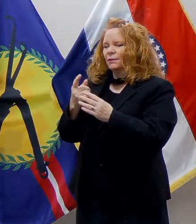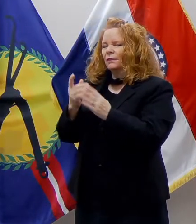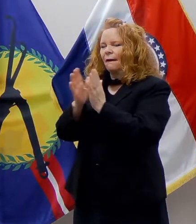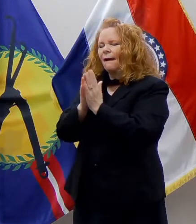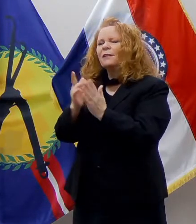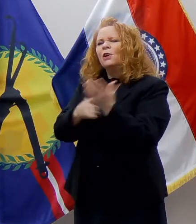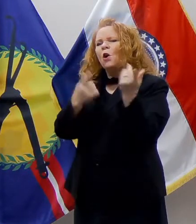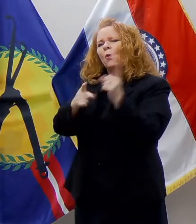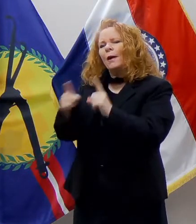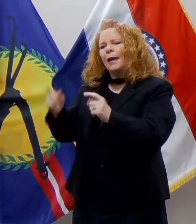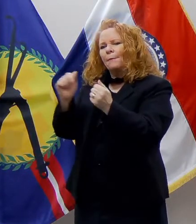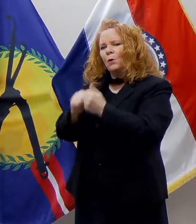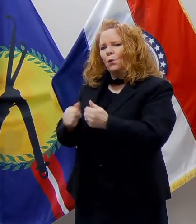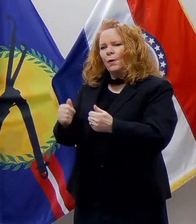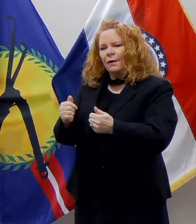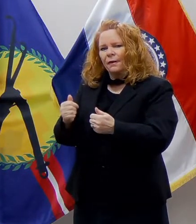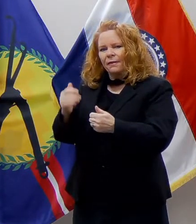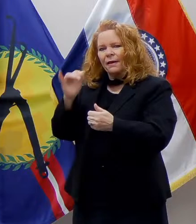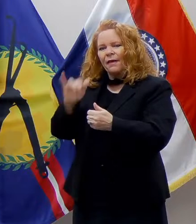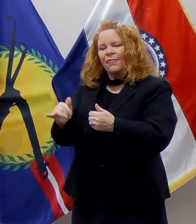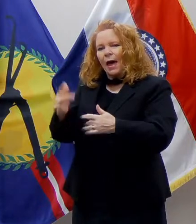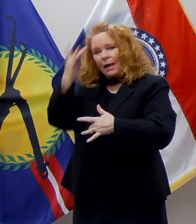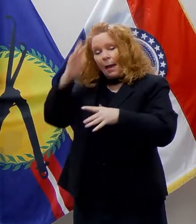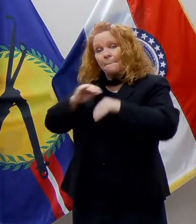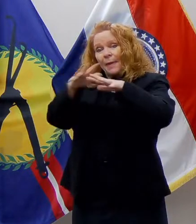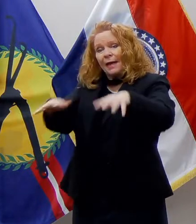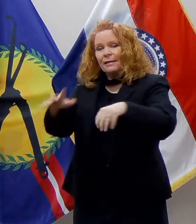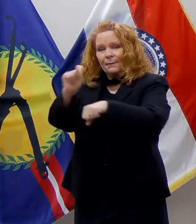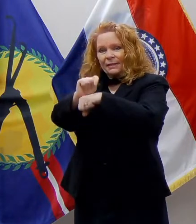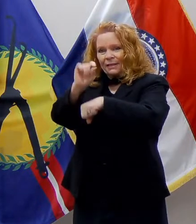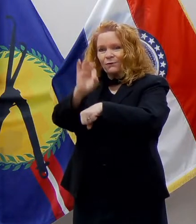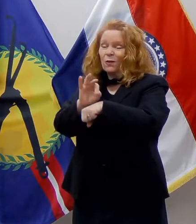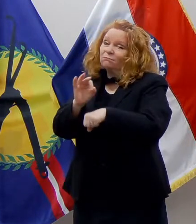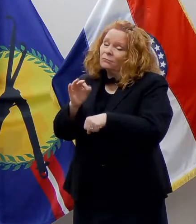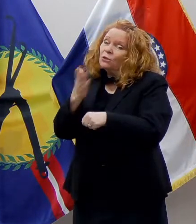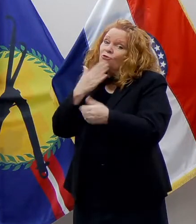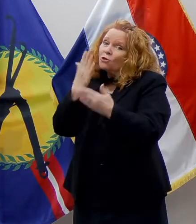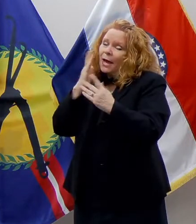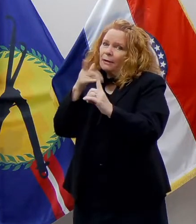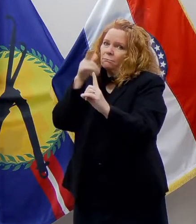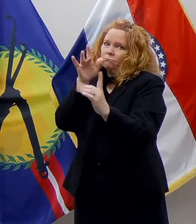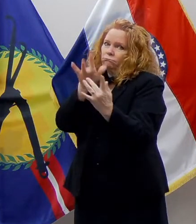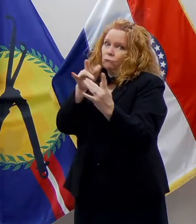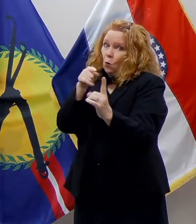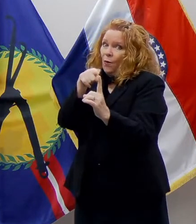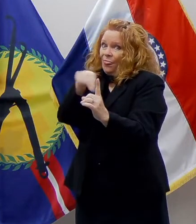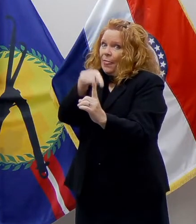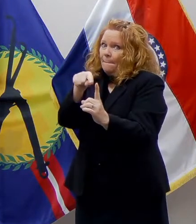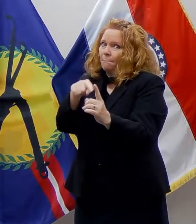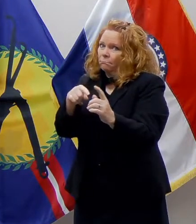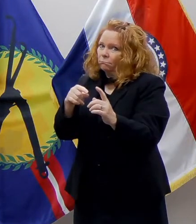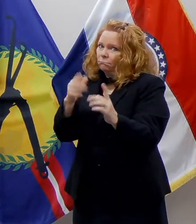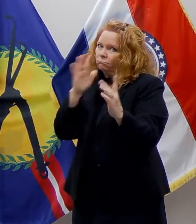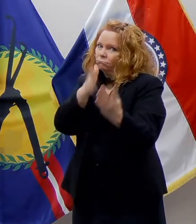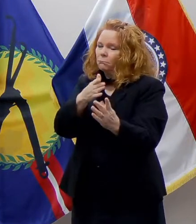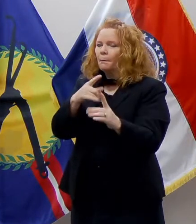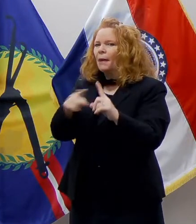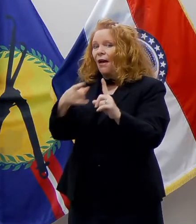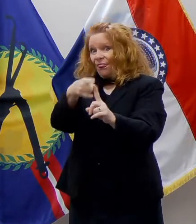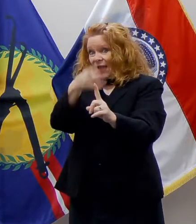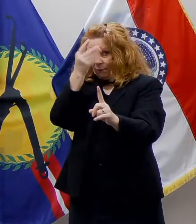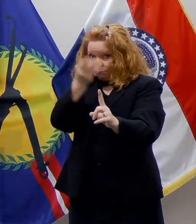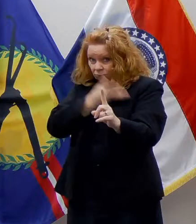what's happening at the pandemic task force, and I would encourage you to talk to them directly. But what I've heard from them is that they